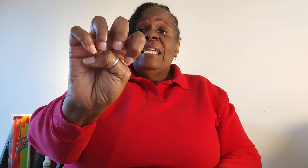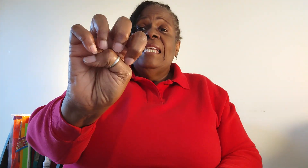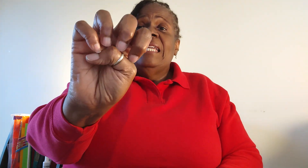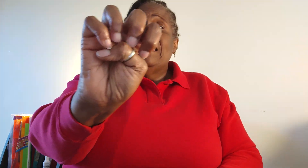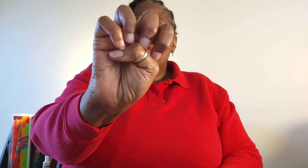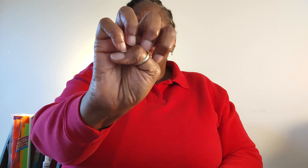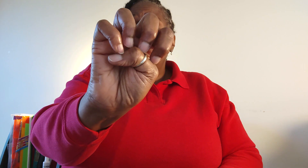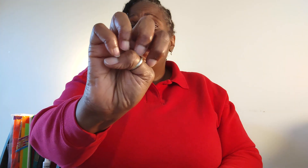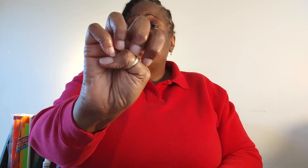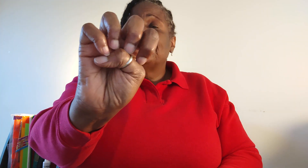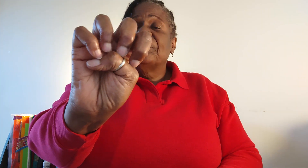E.